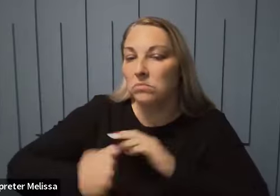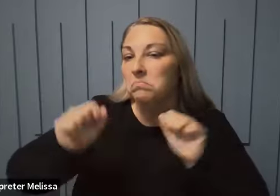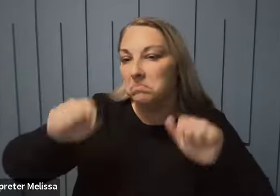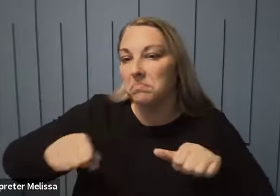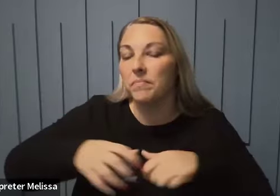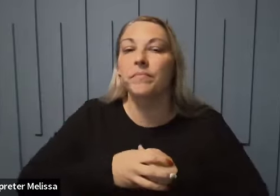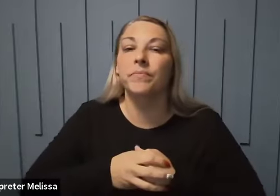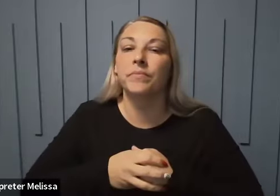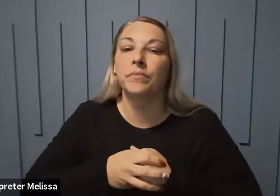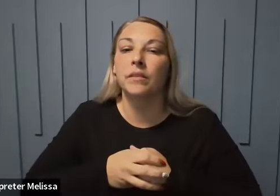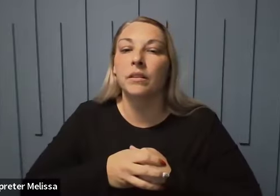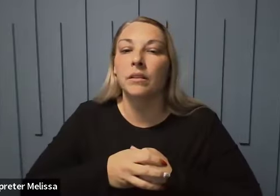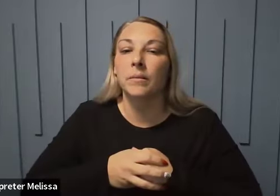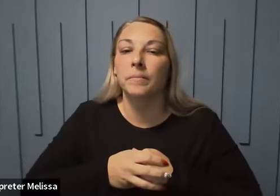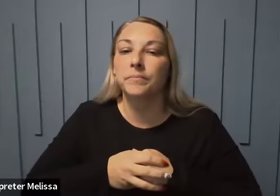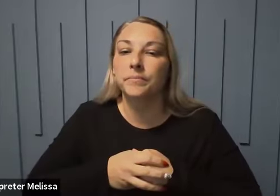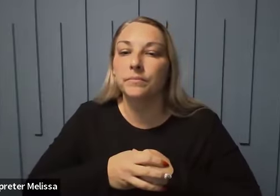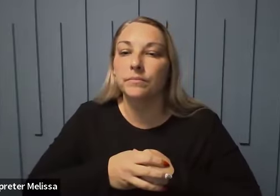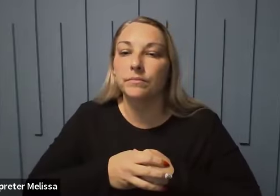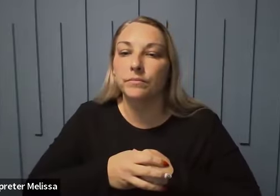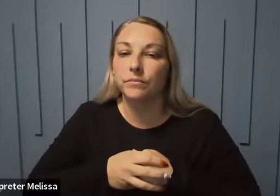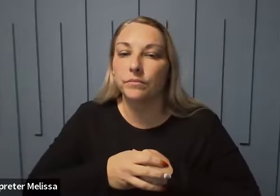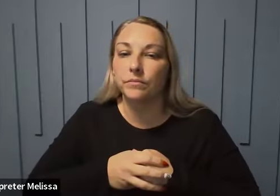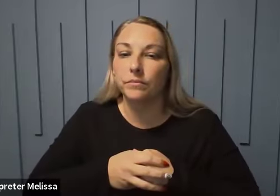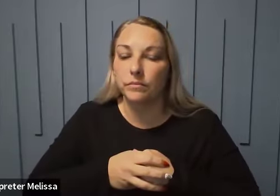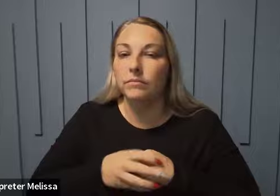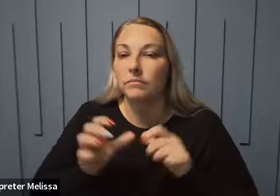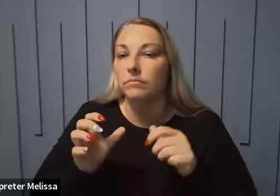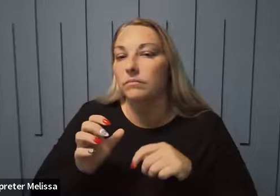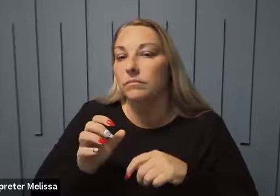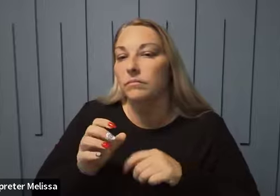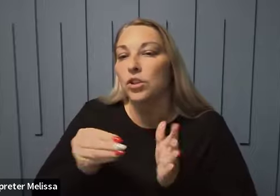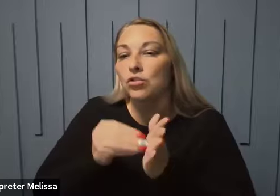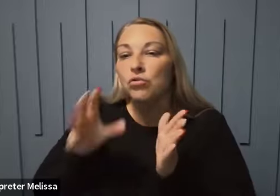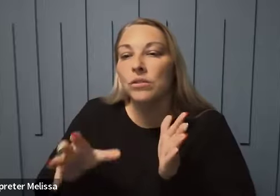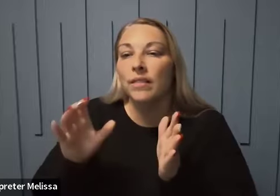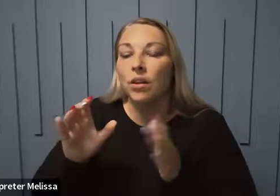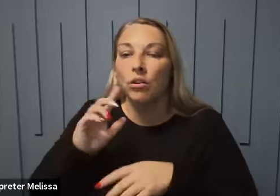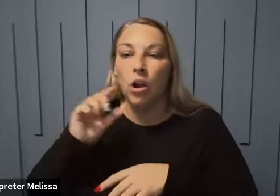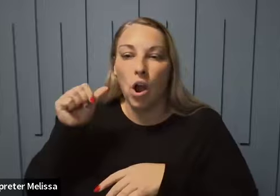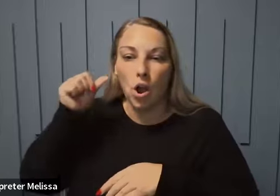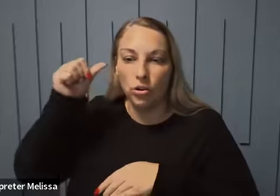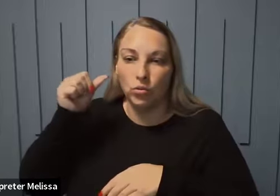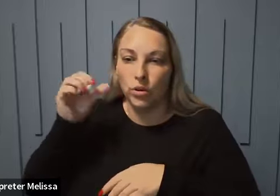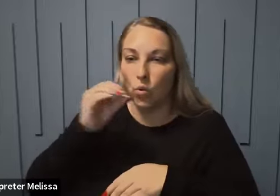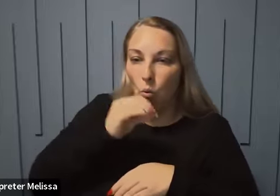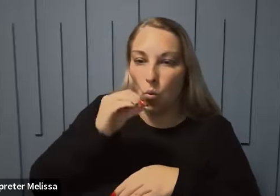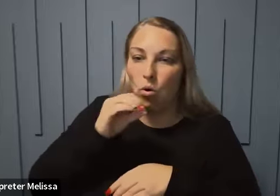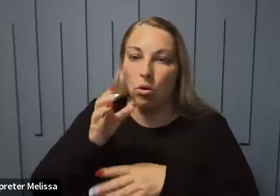auditory skills that the user might have. So it can be supportive of students who are on an auditory oral path in their